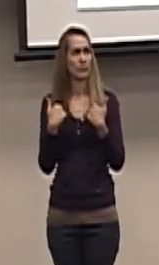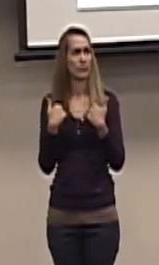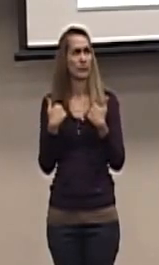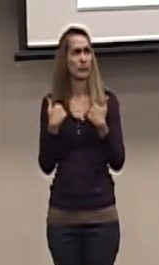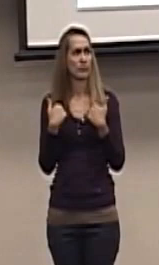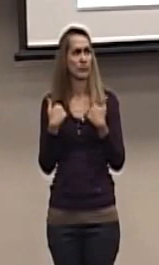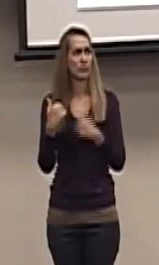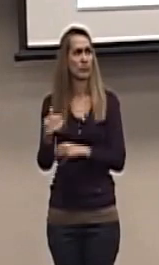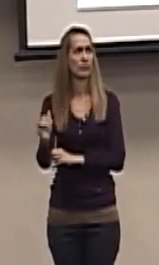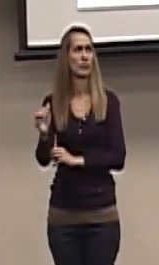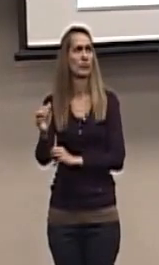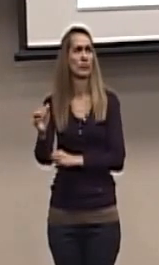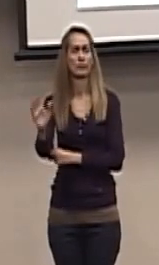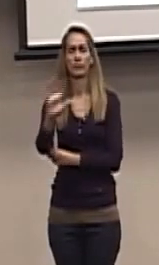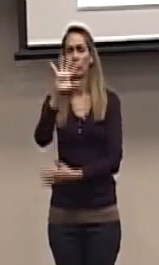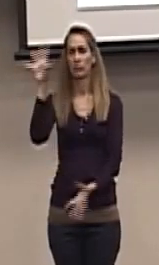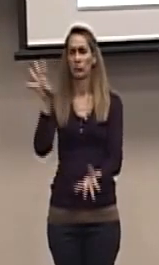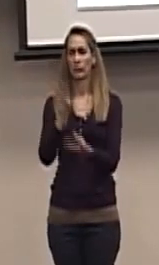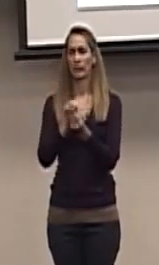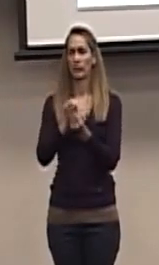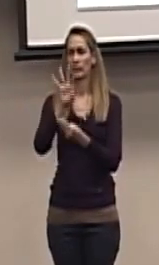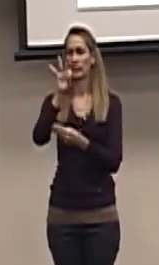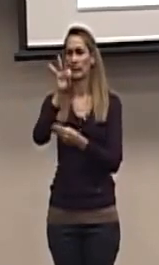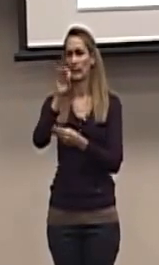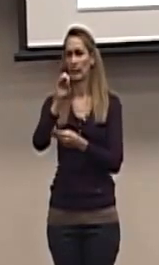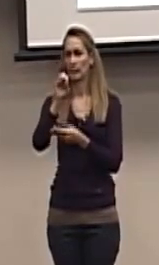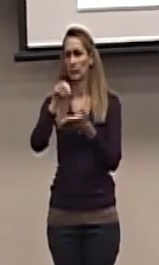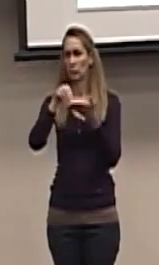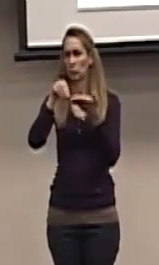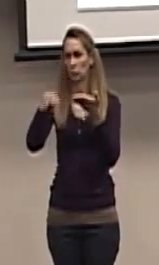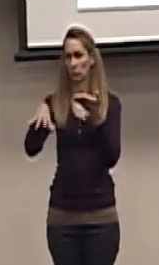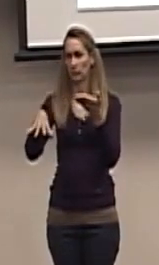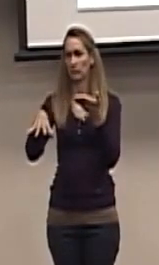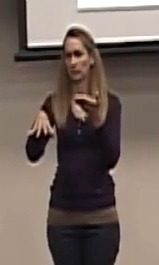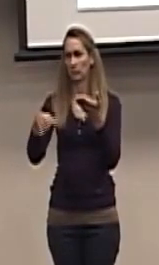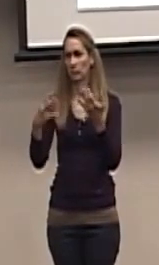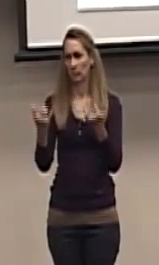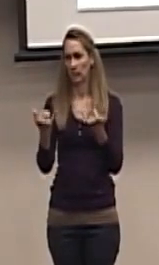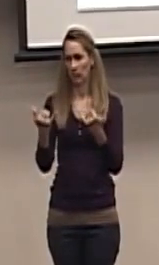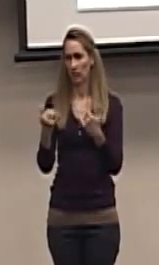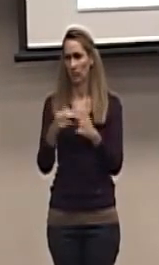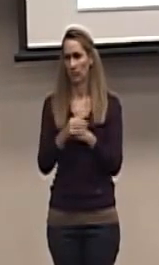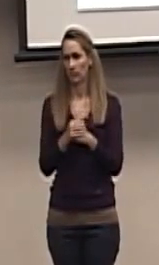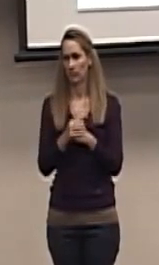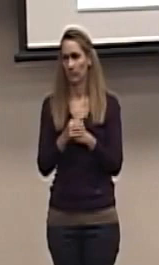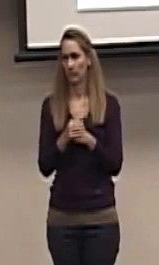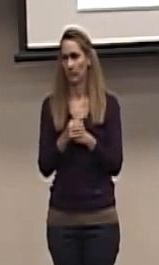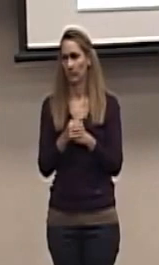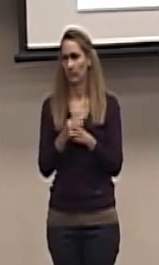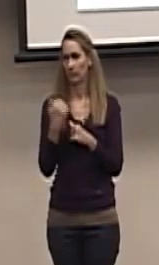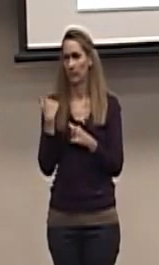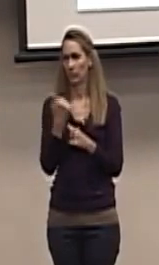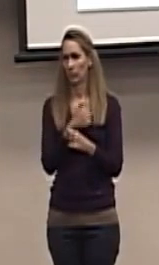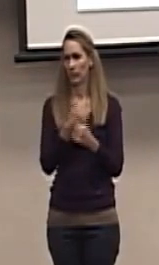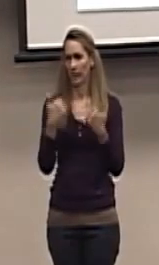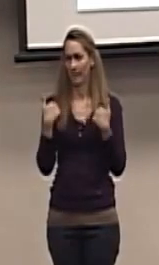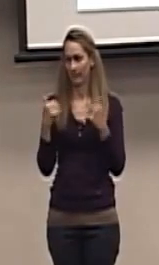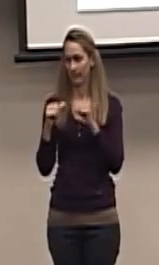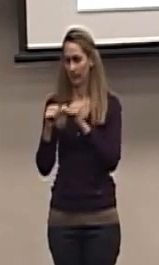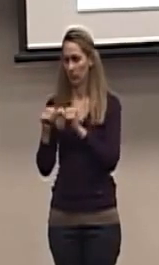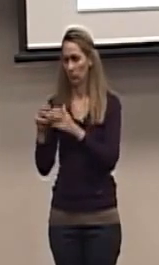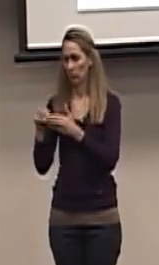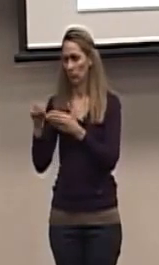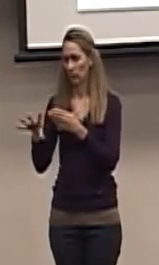programs have a total of 90 students at the moment. We have continuing students of 83